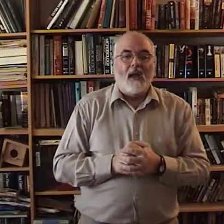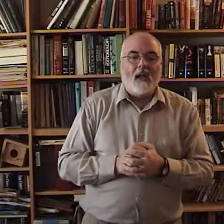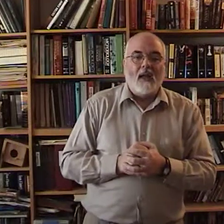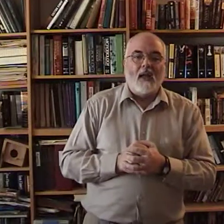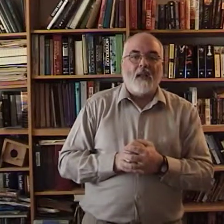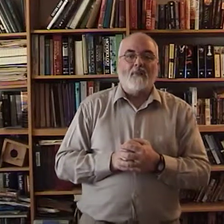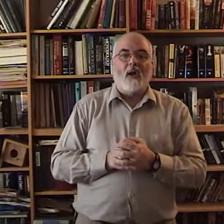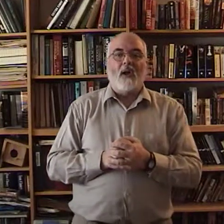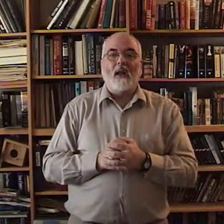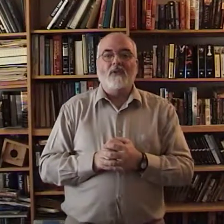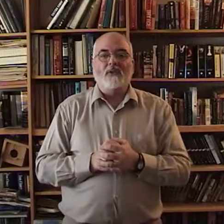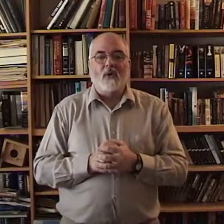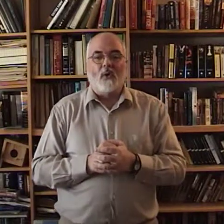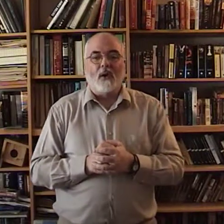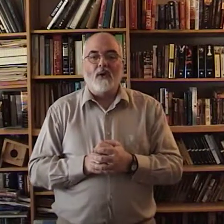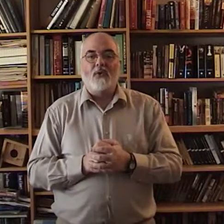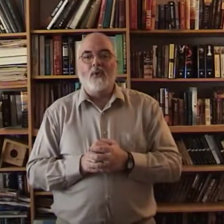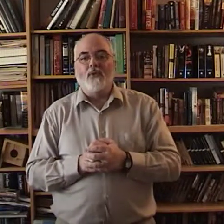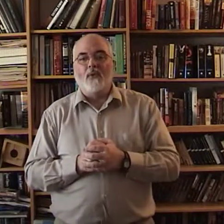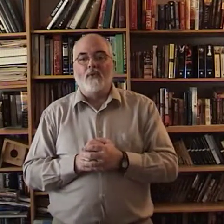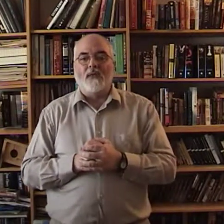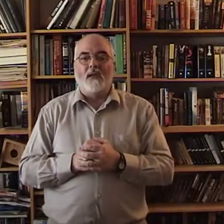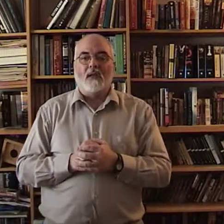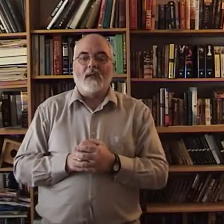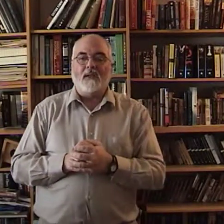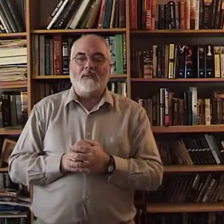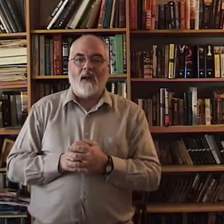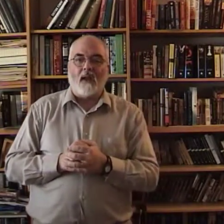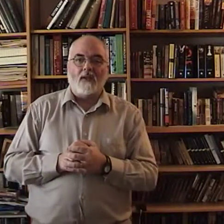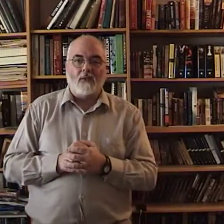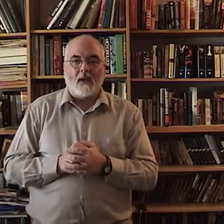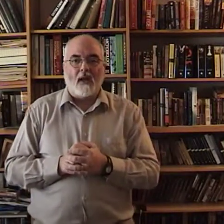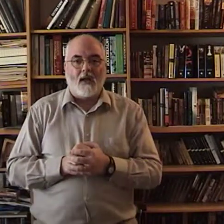He left all heaven's glory to fulfill his Father's plan.